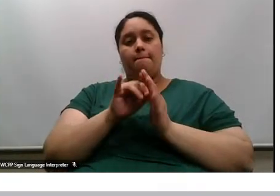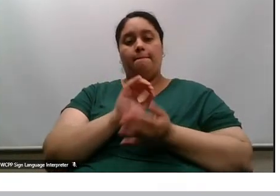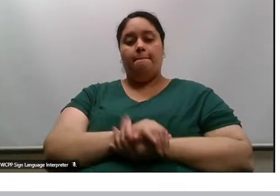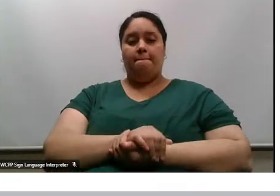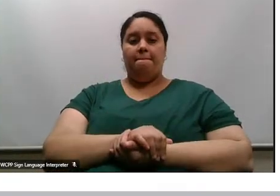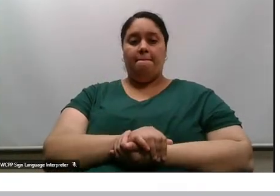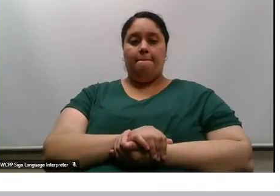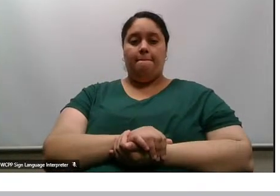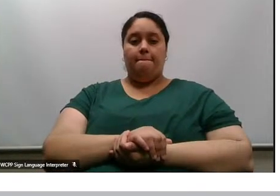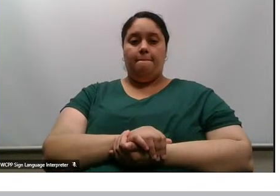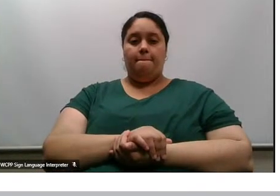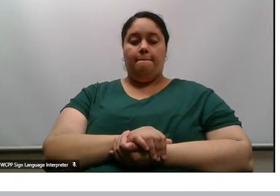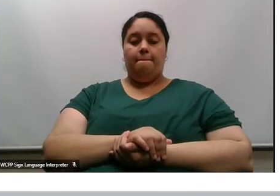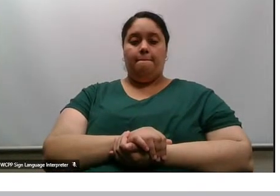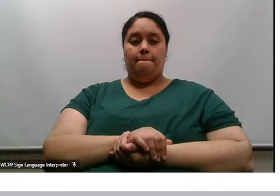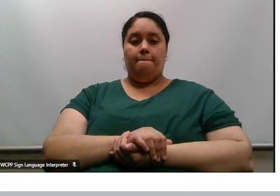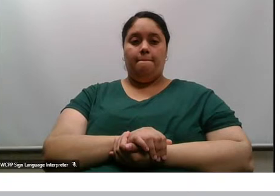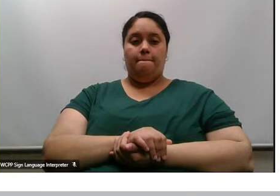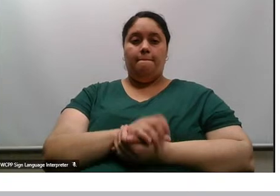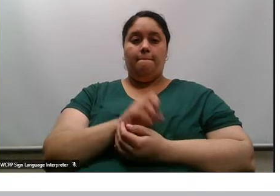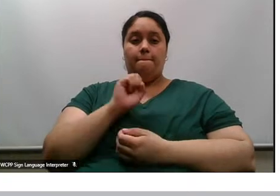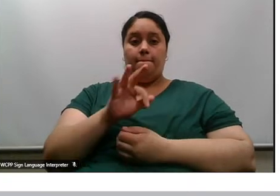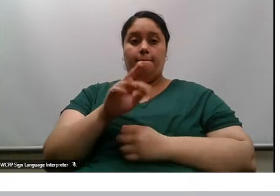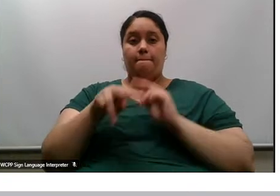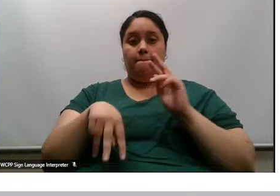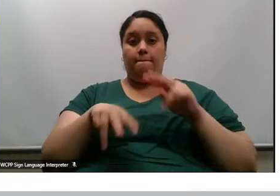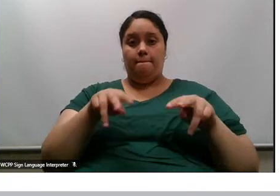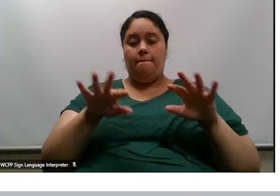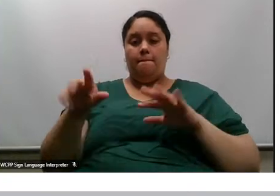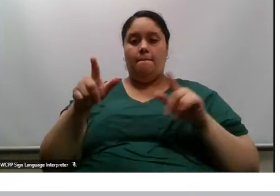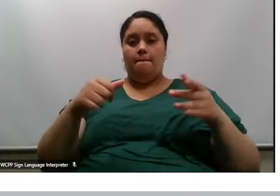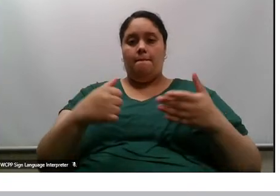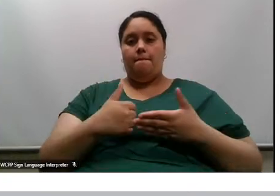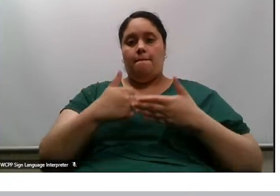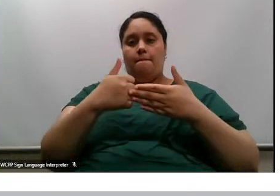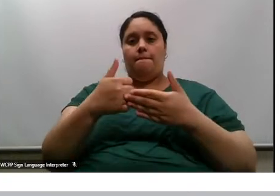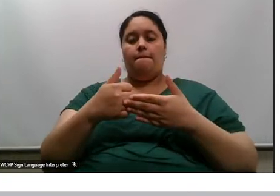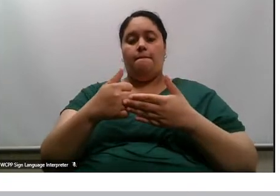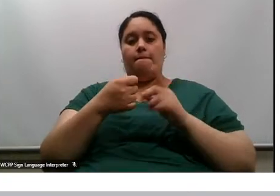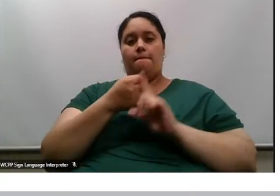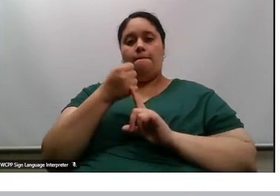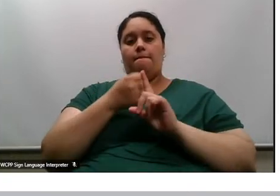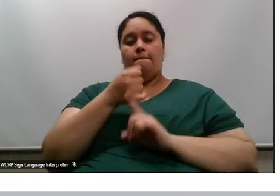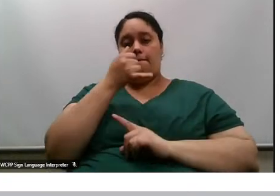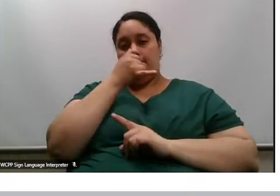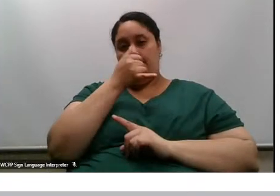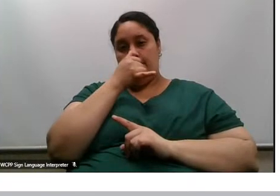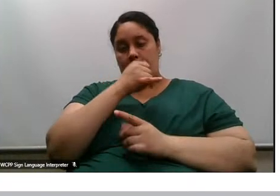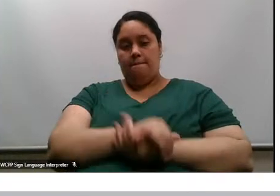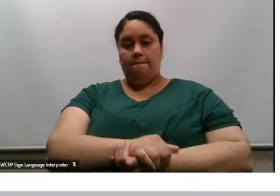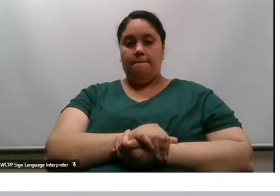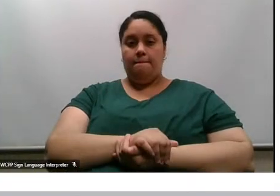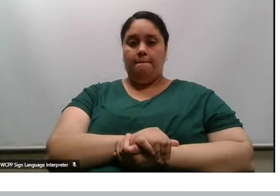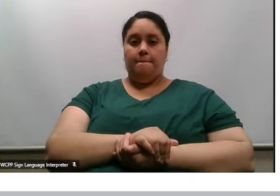If addressed, how will they assist in combating crime? Am I too fast?